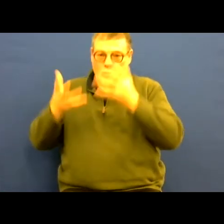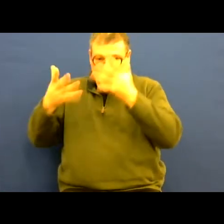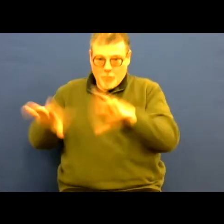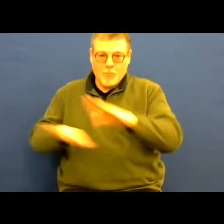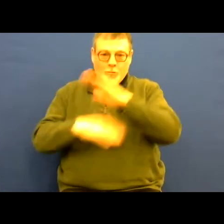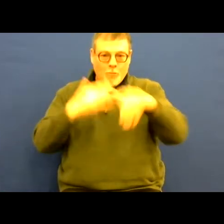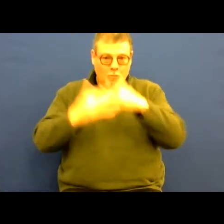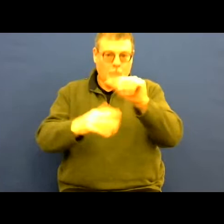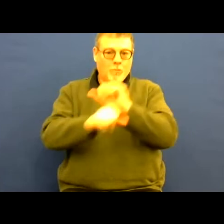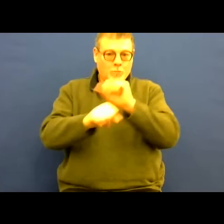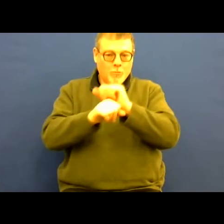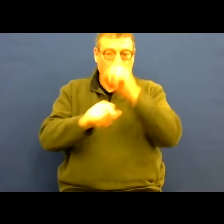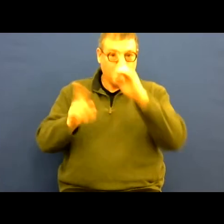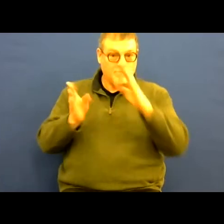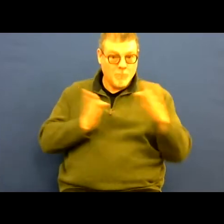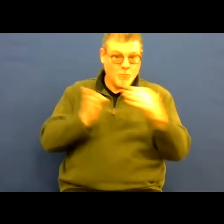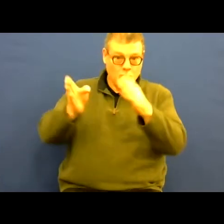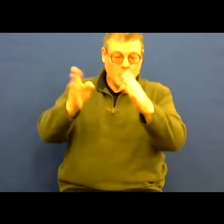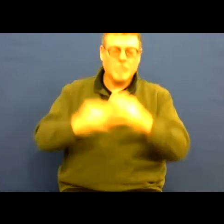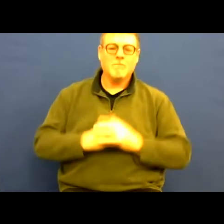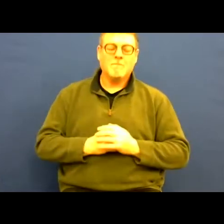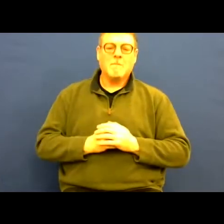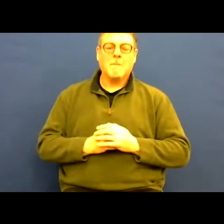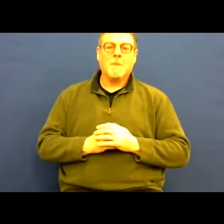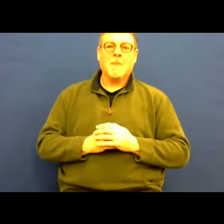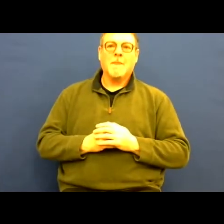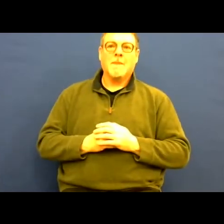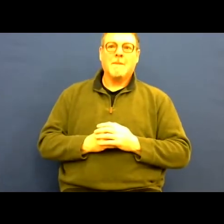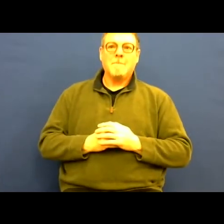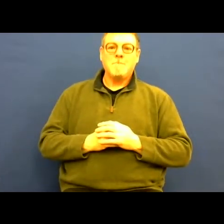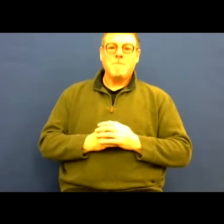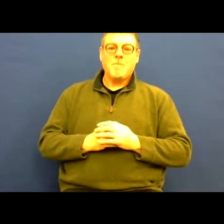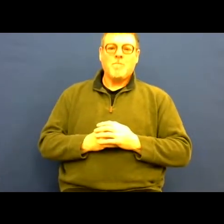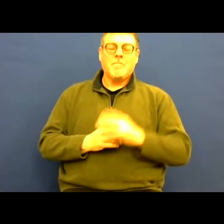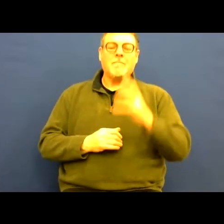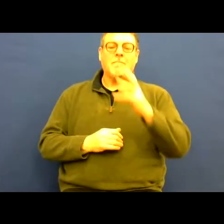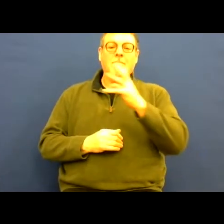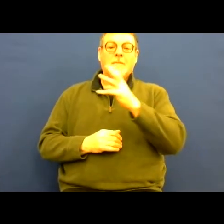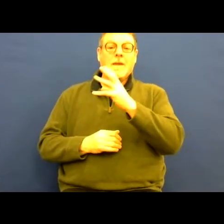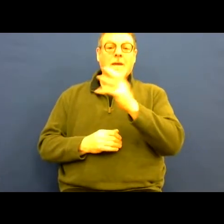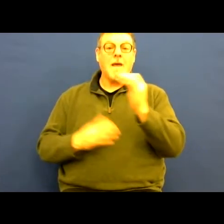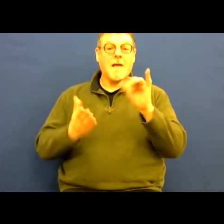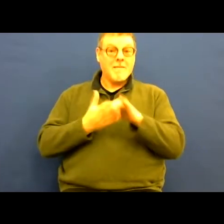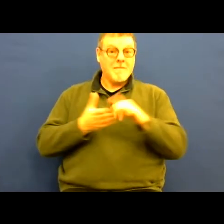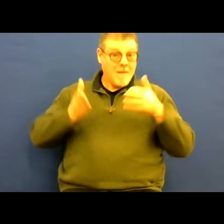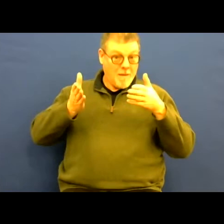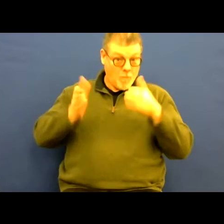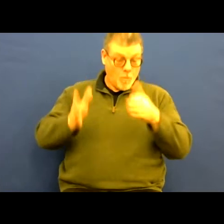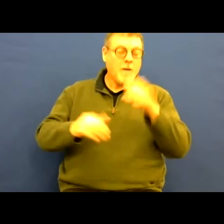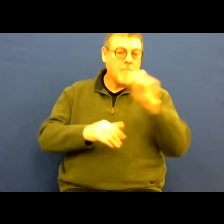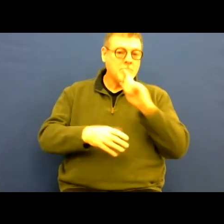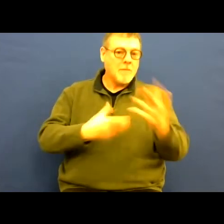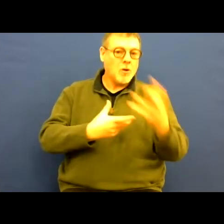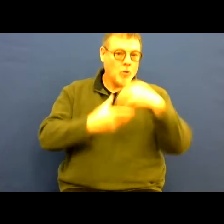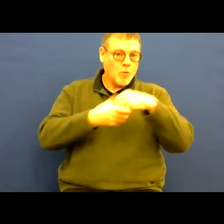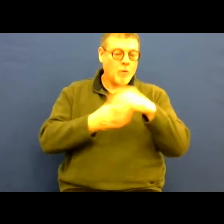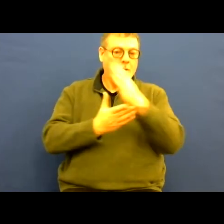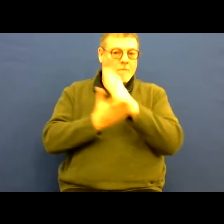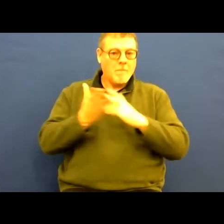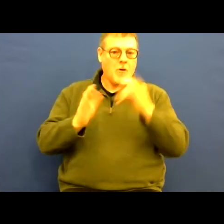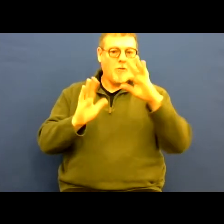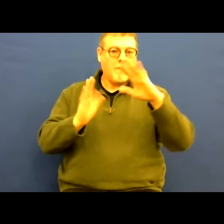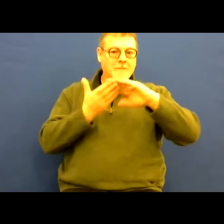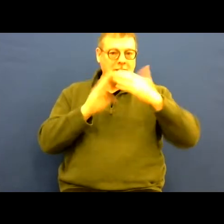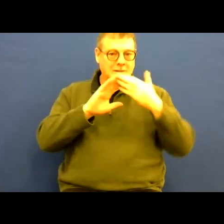the work done for the roads. And that way then they can be included as part of the